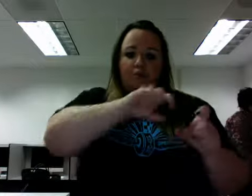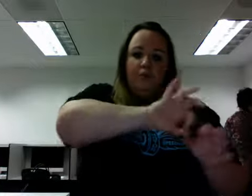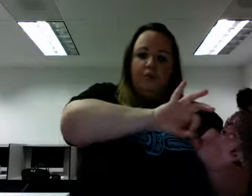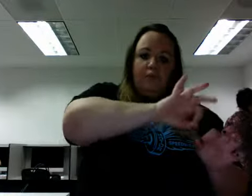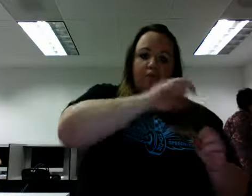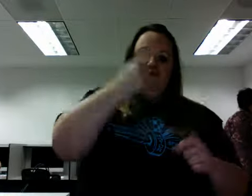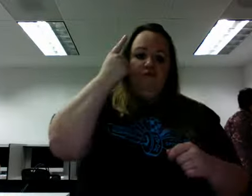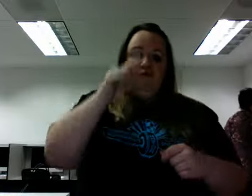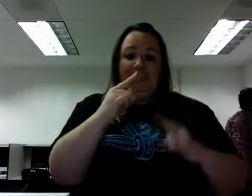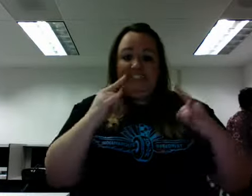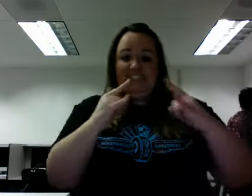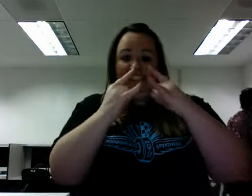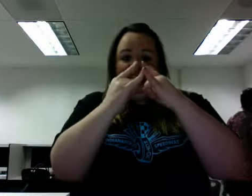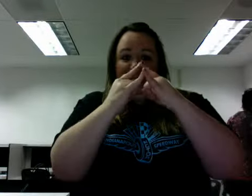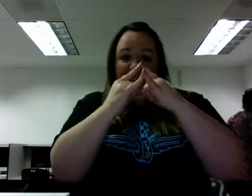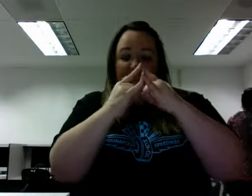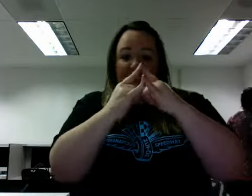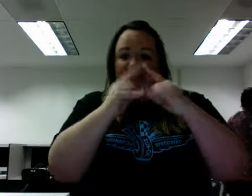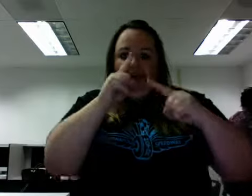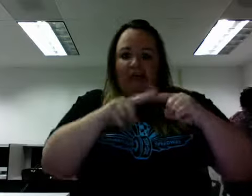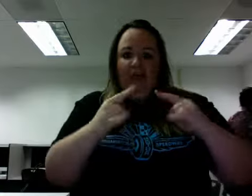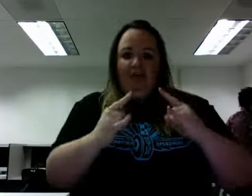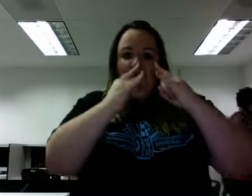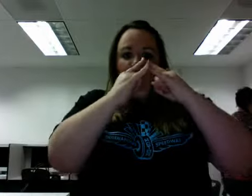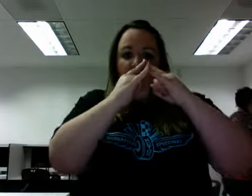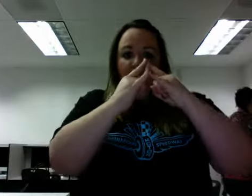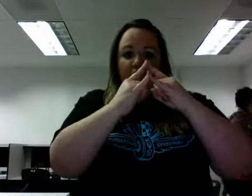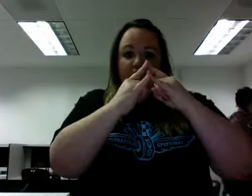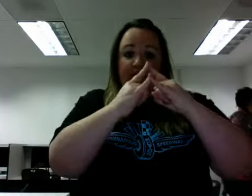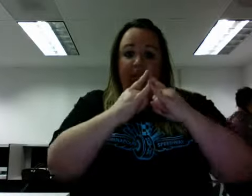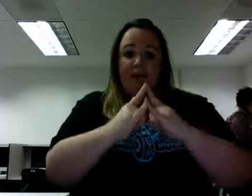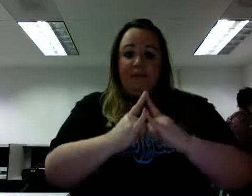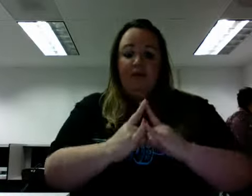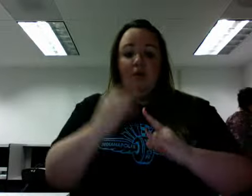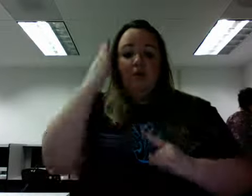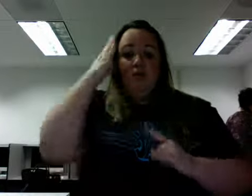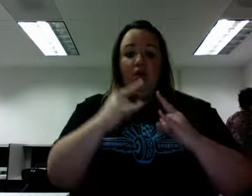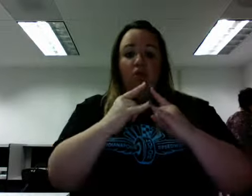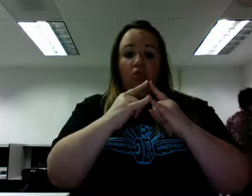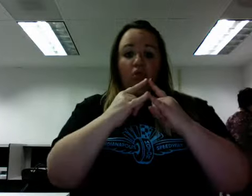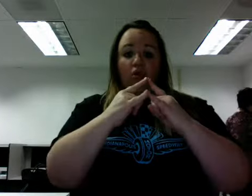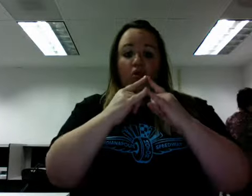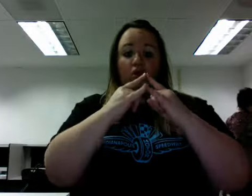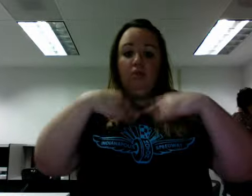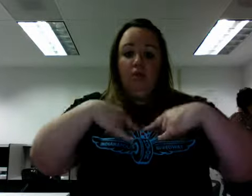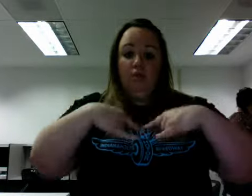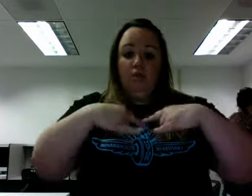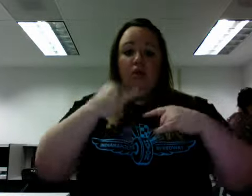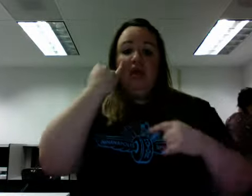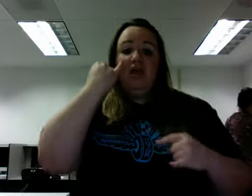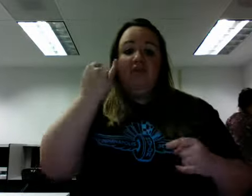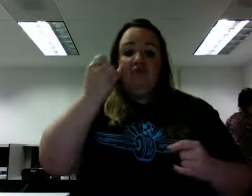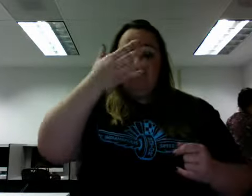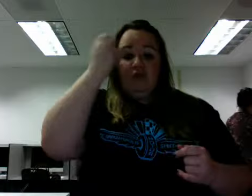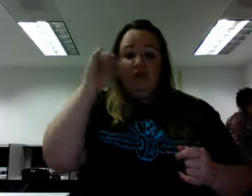be in making the tent? Other than if you go out and buy some, get some sticks out of the woods, right? If you forgot your supports, what's the tent going to do? It's going to